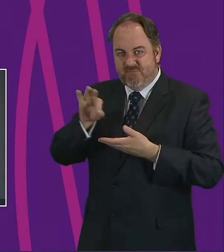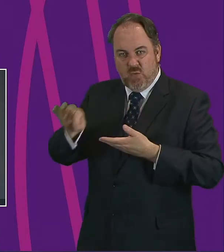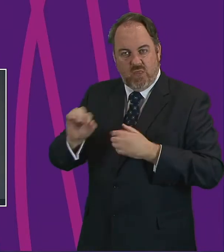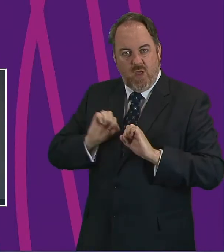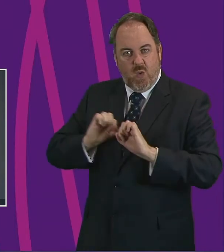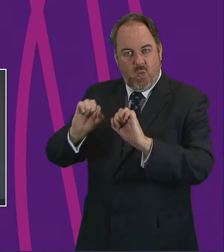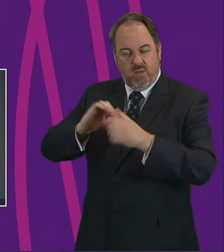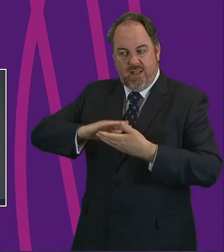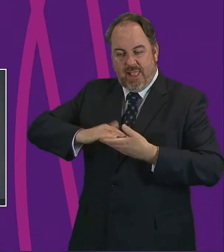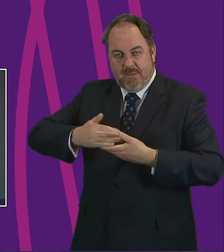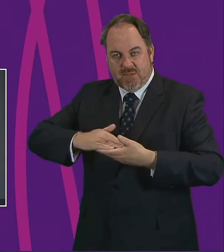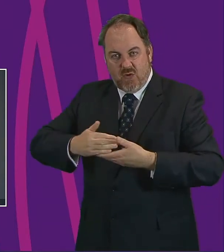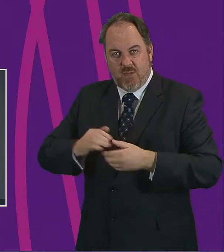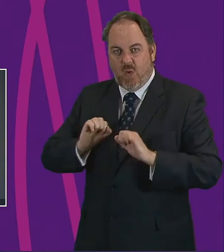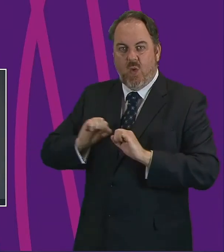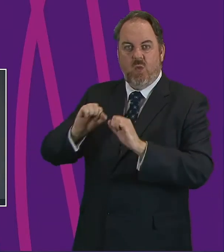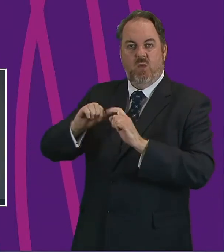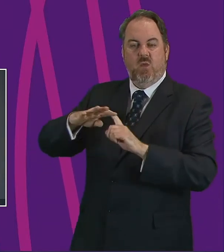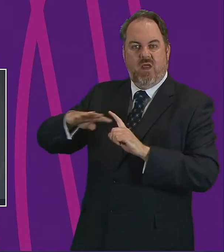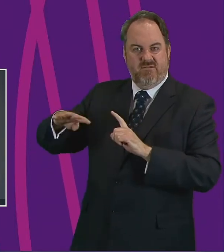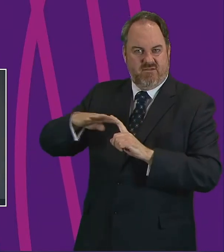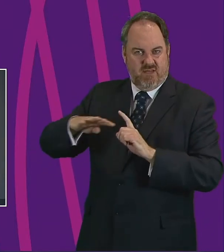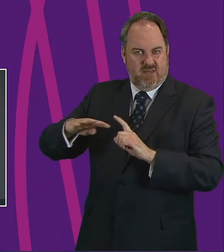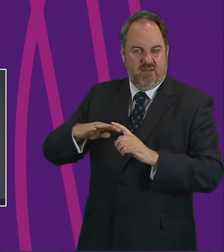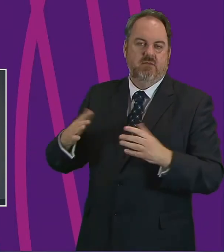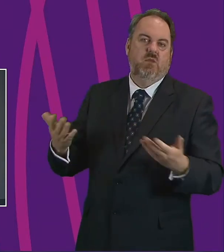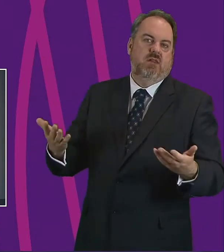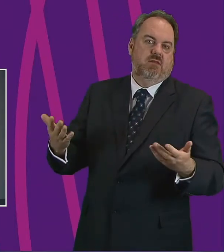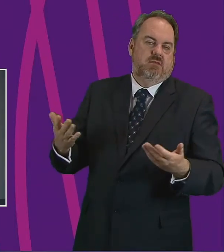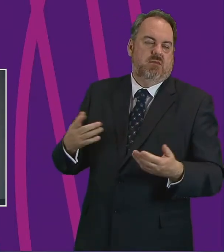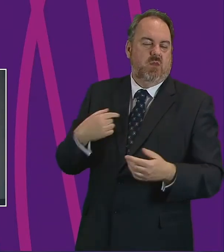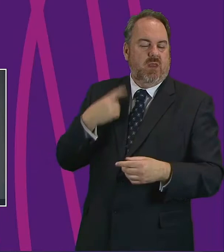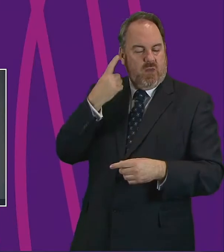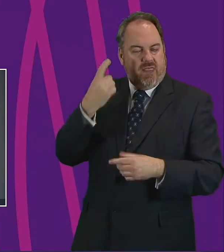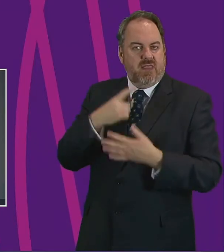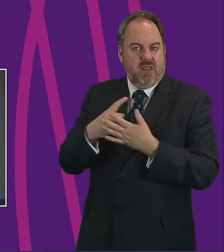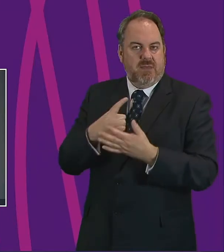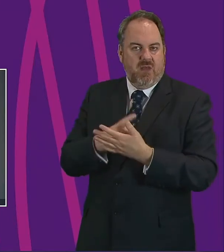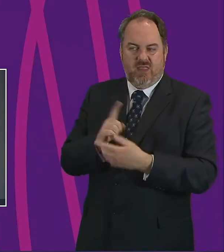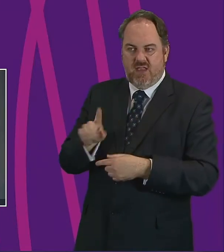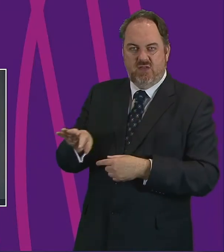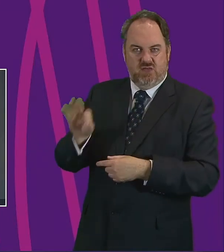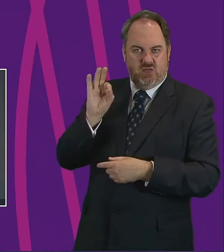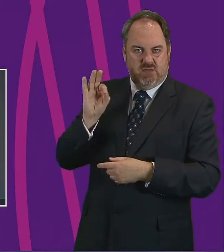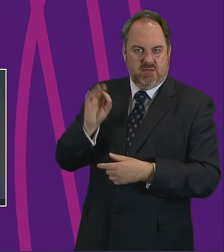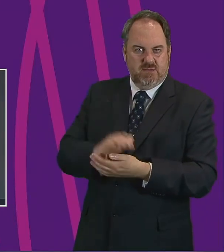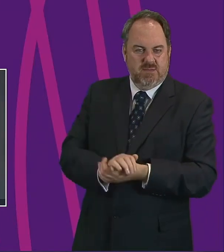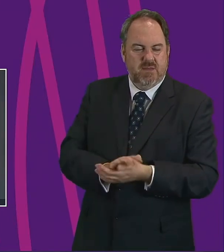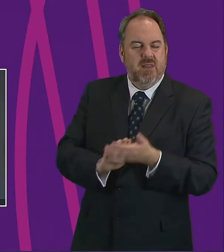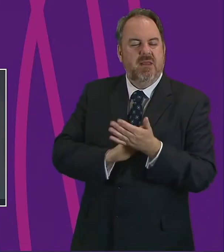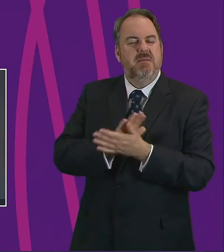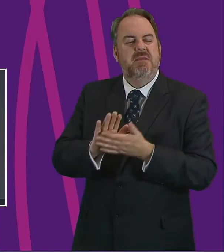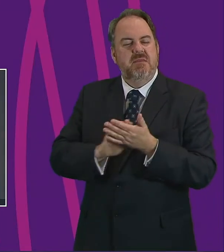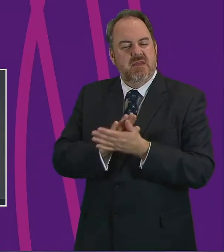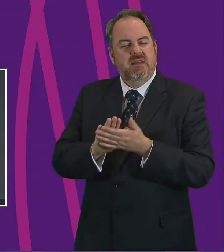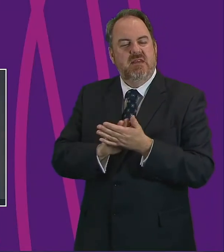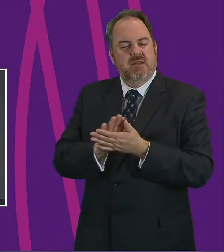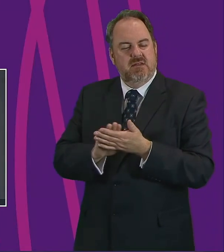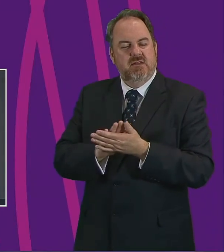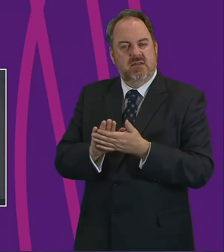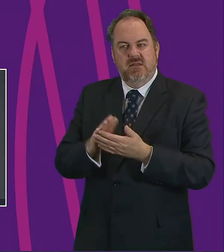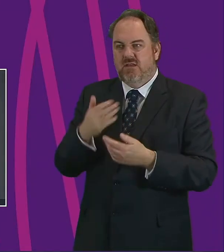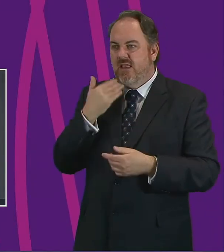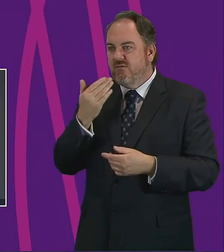taken forward. It's important that all elements of the education system are able to take steps